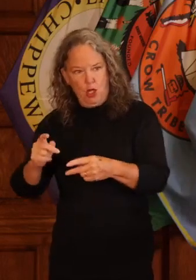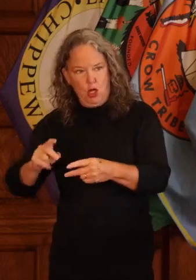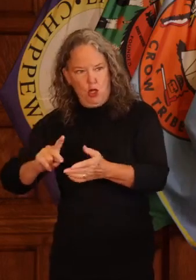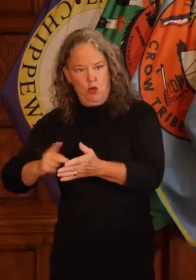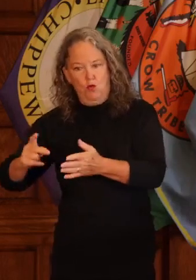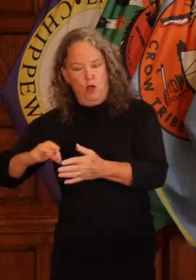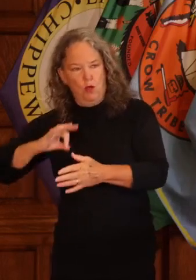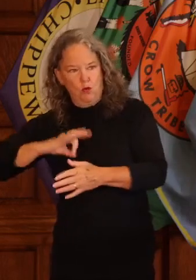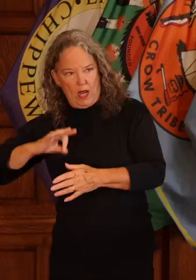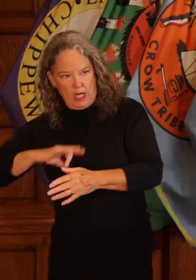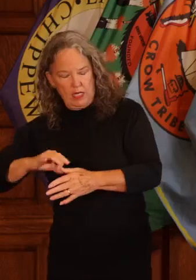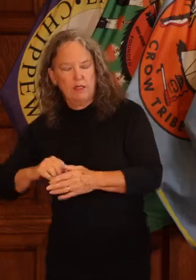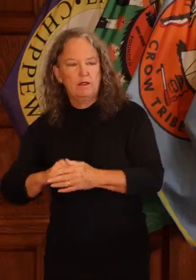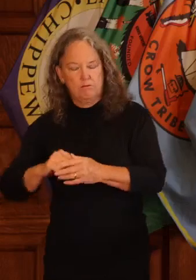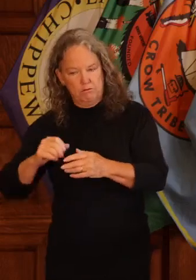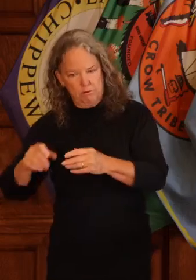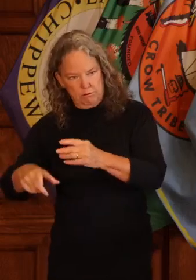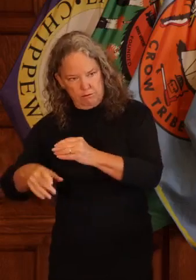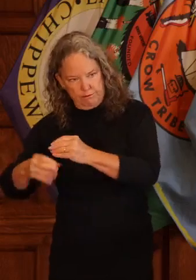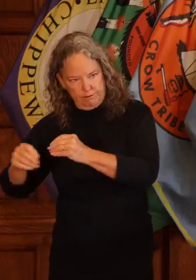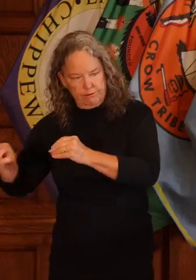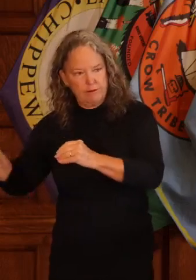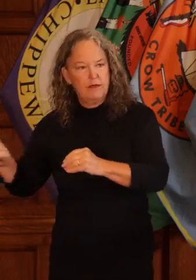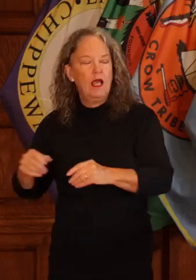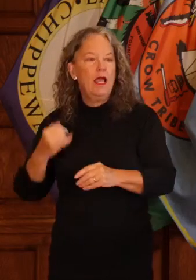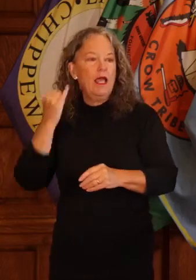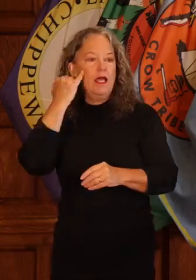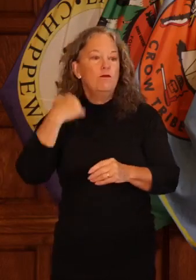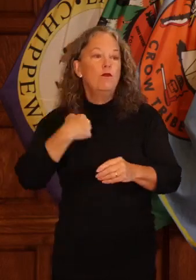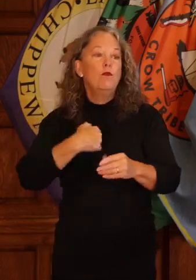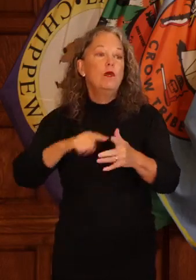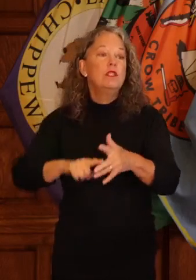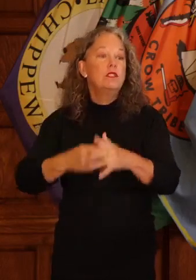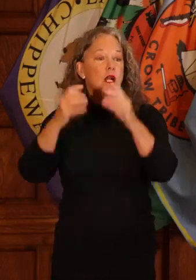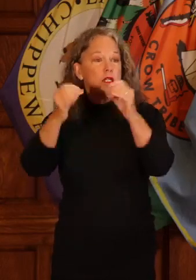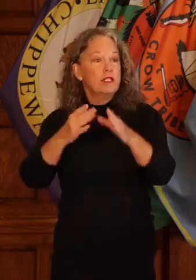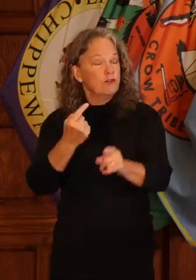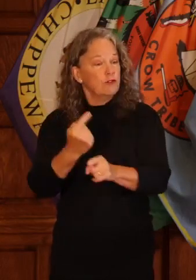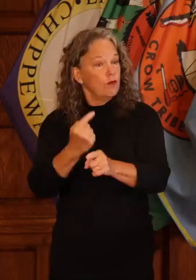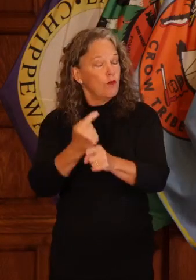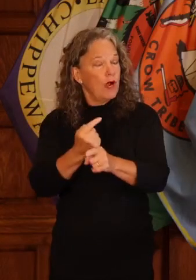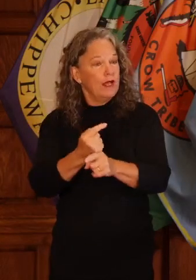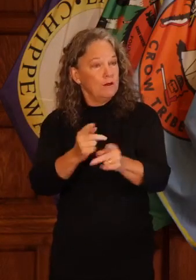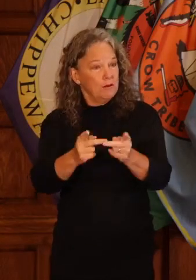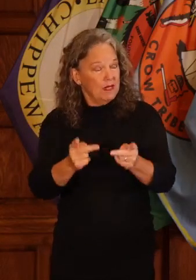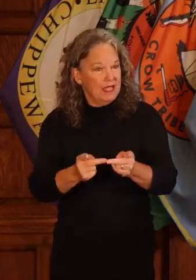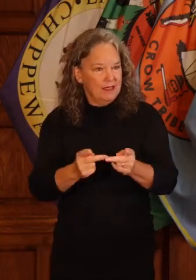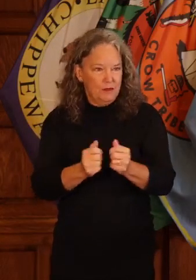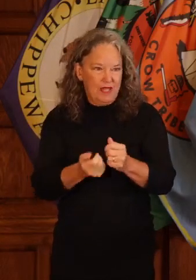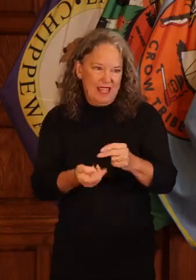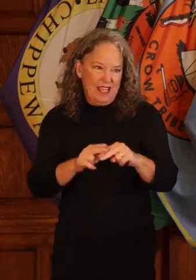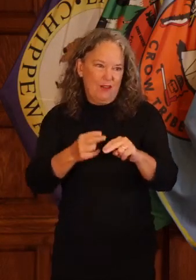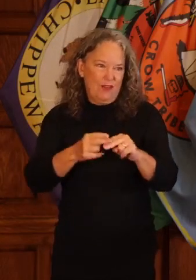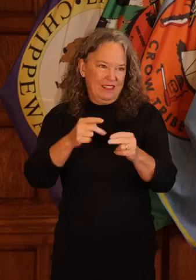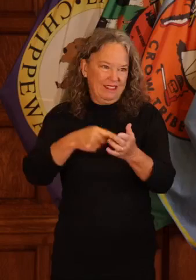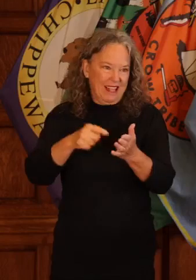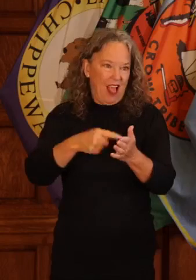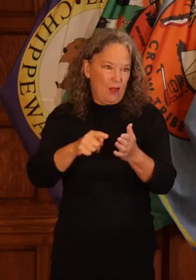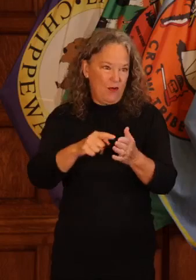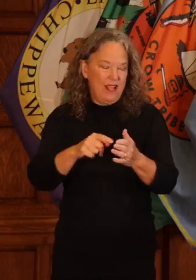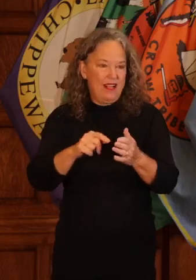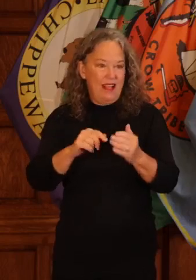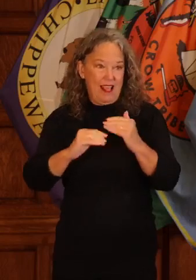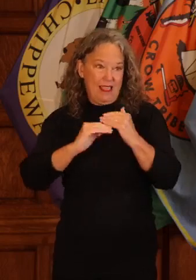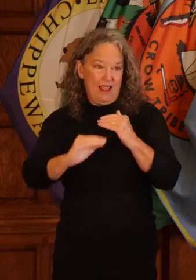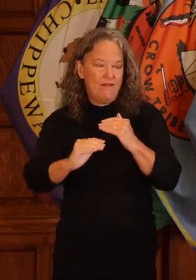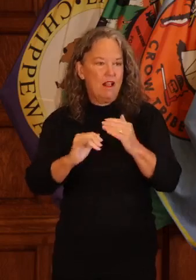things. If we get teachers started on the right foot at an increased salary level, that increase persists